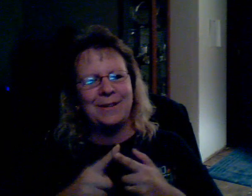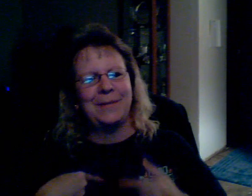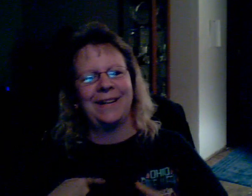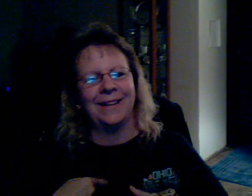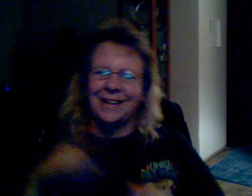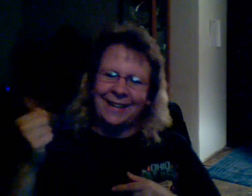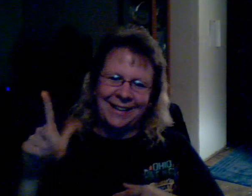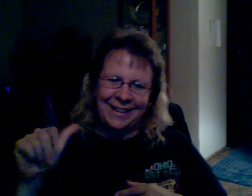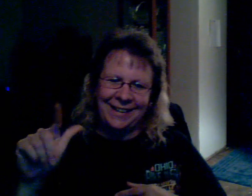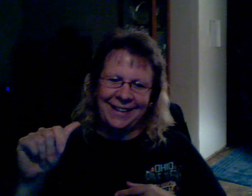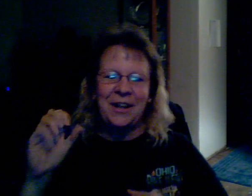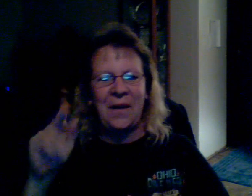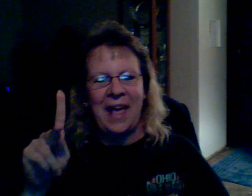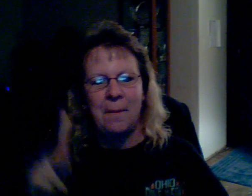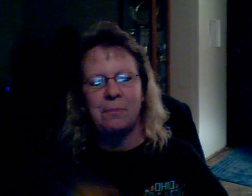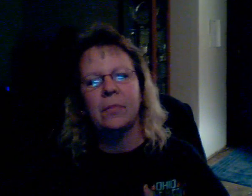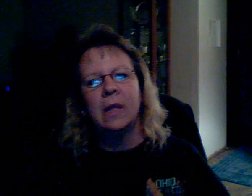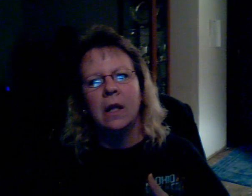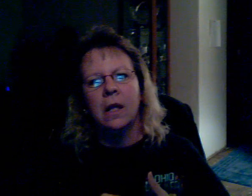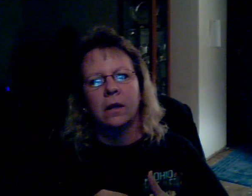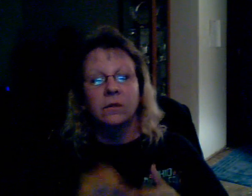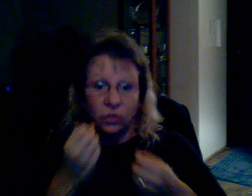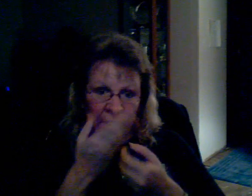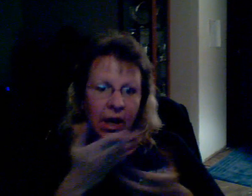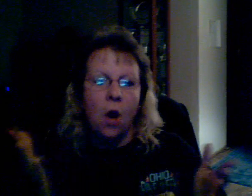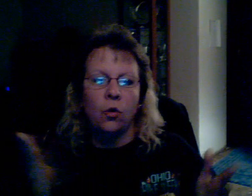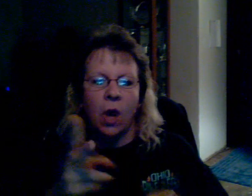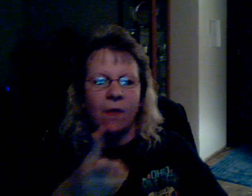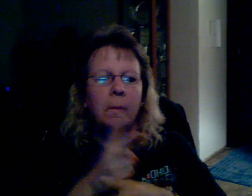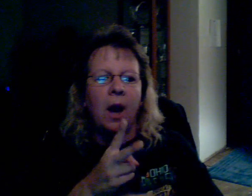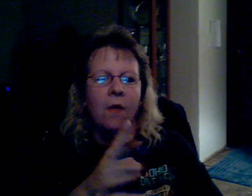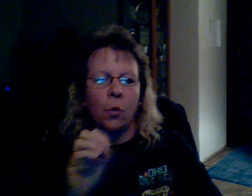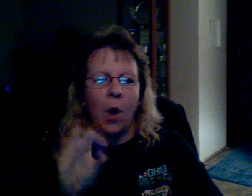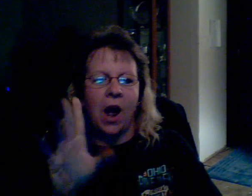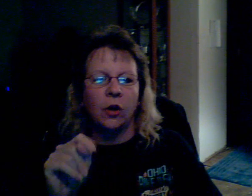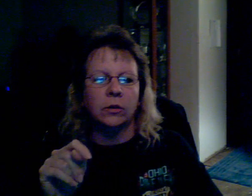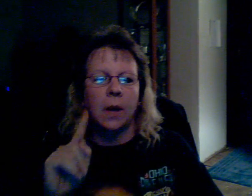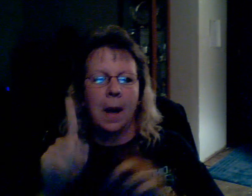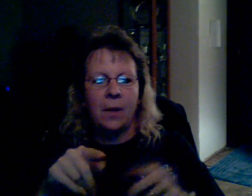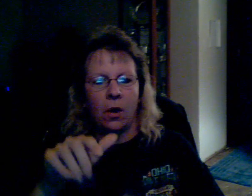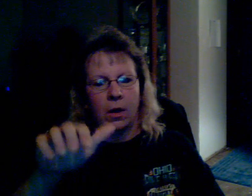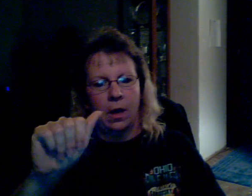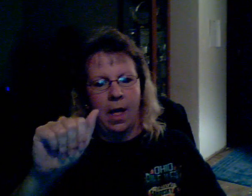necessarily annoying myself without having any problems all